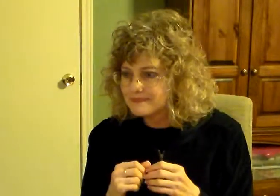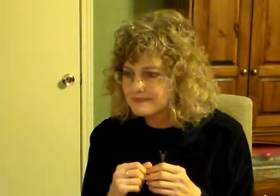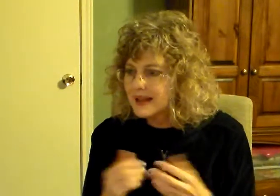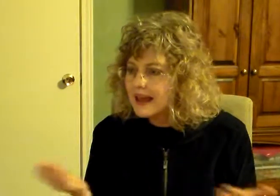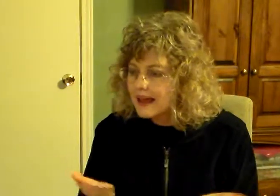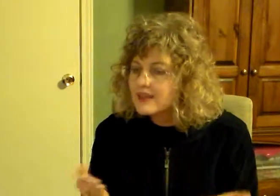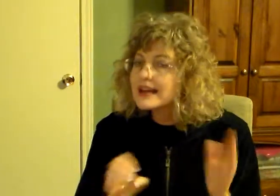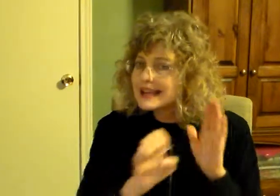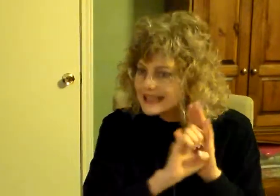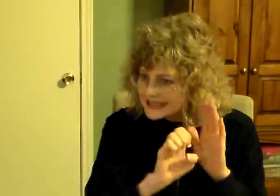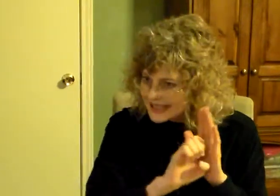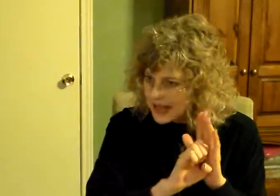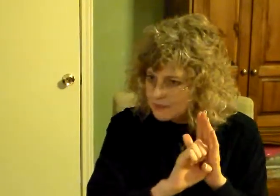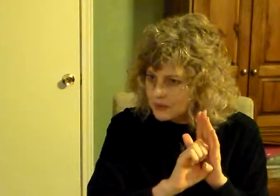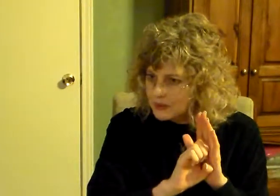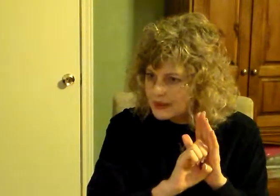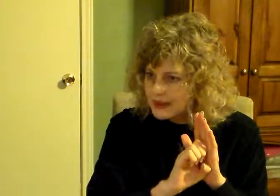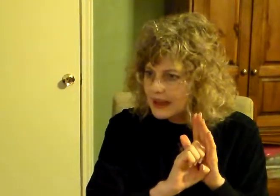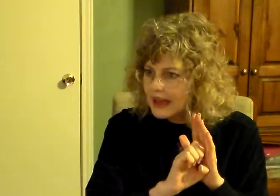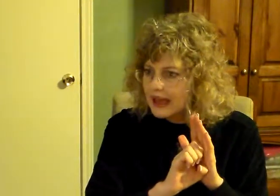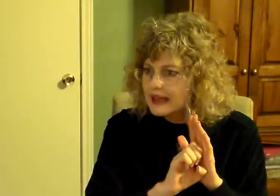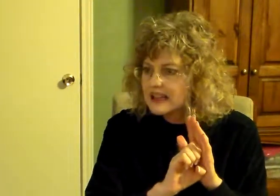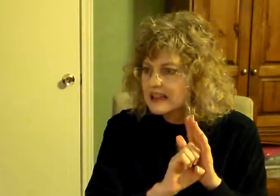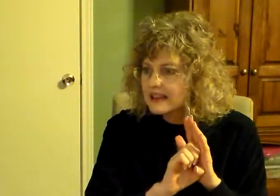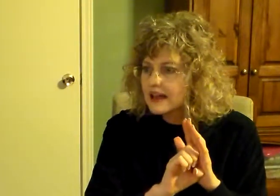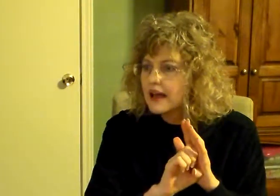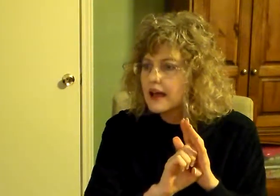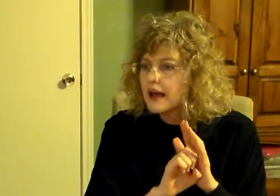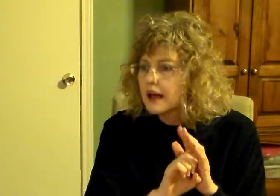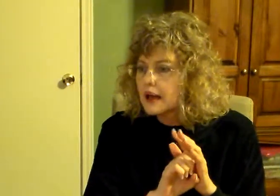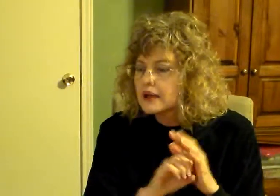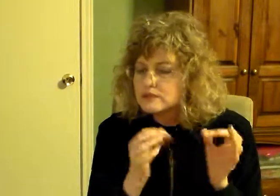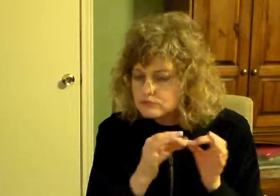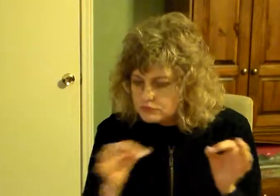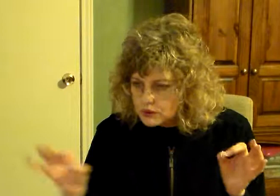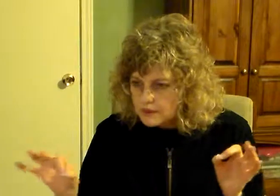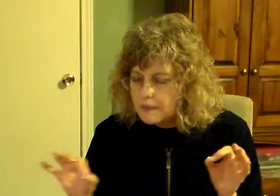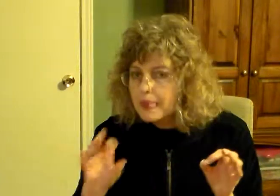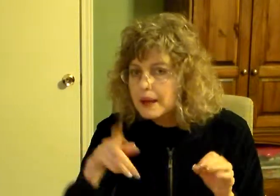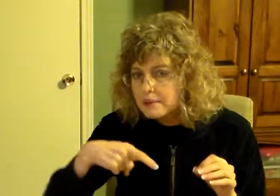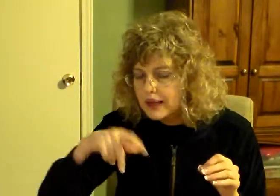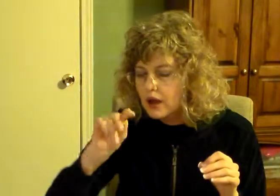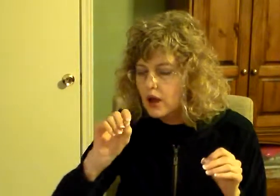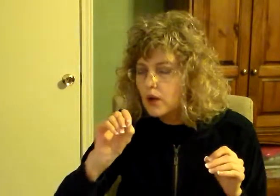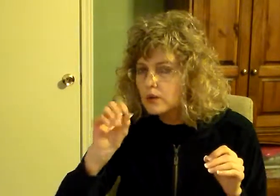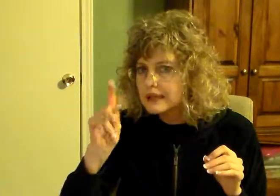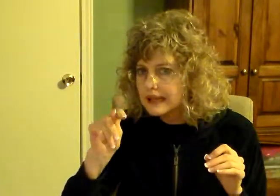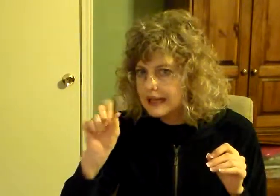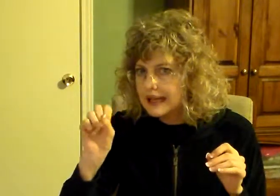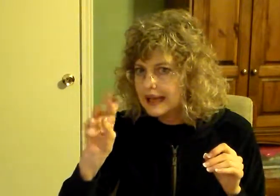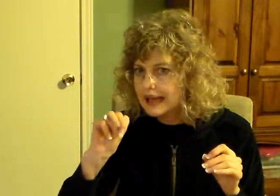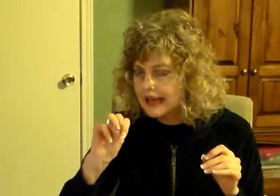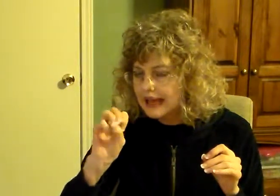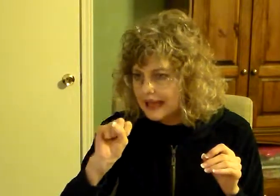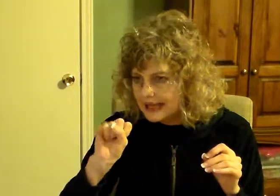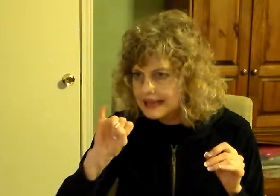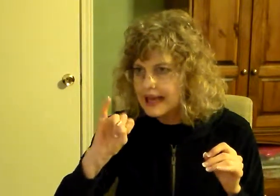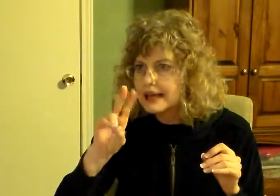Here is another example of a synthesis. Potassium, which we have here, is a metal, and chlorine is a diatomic